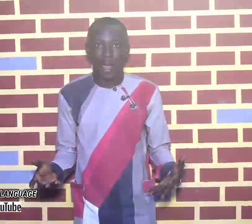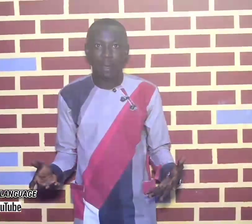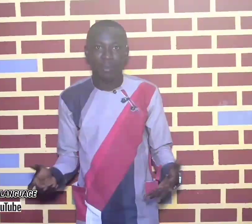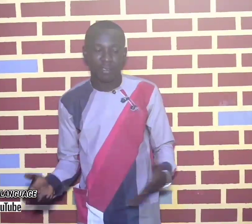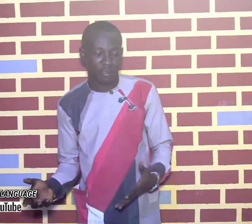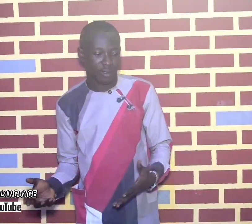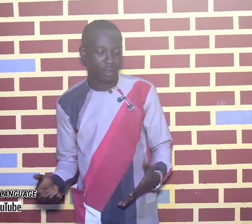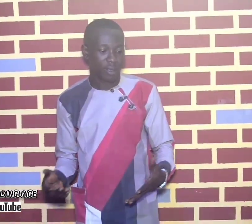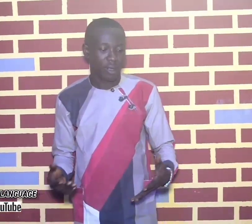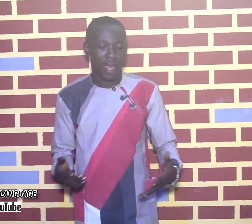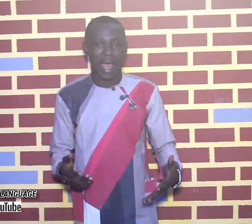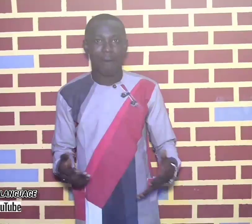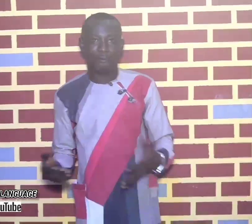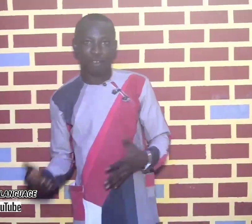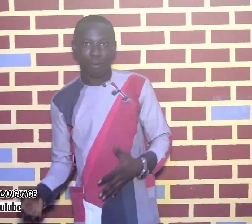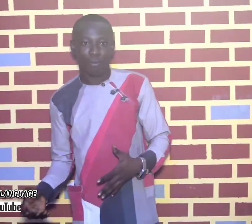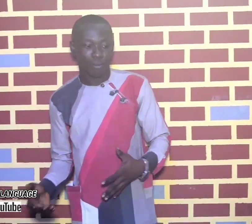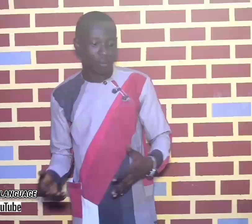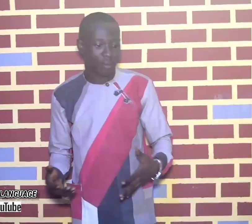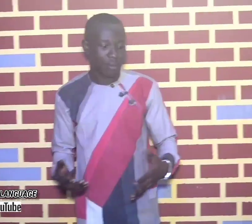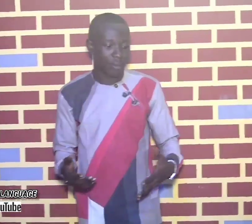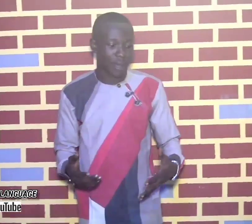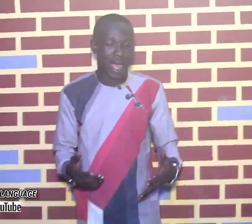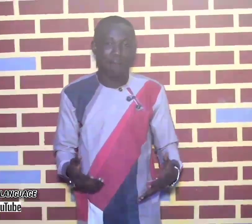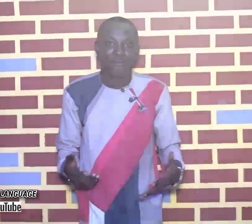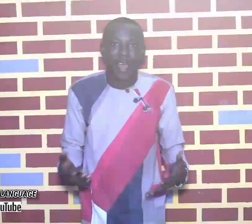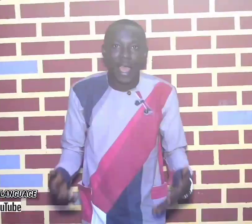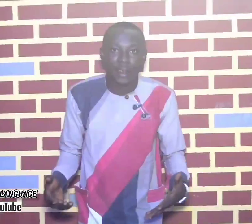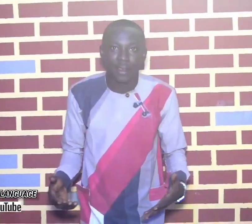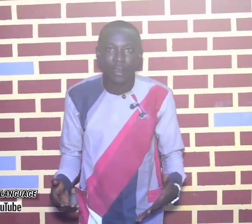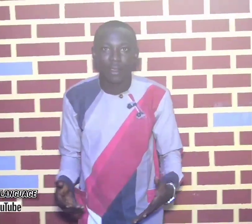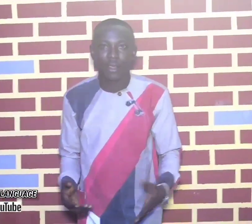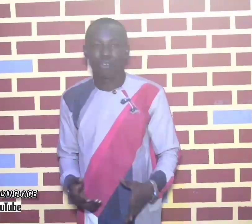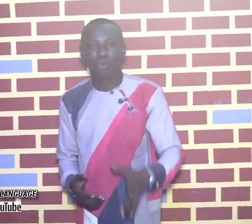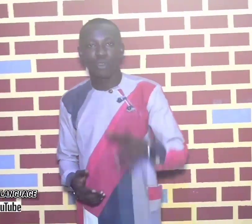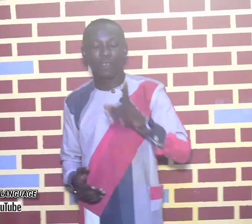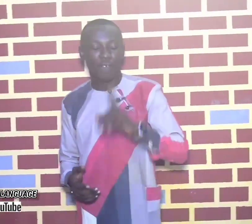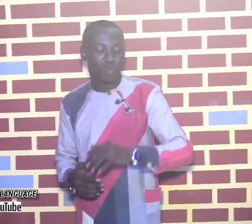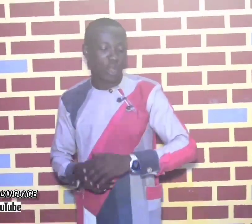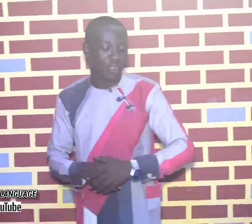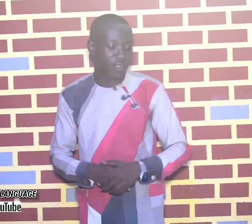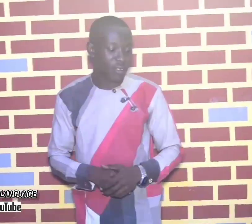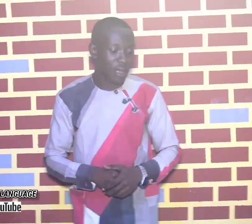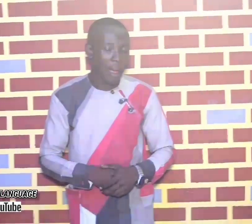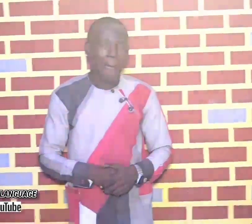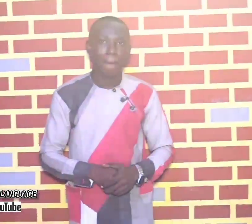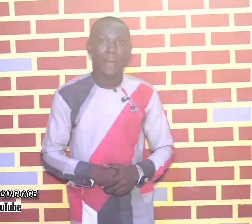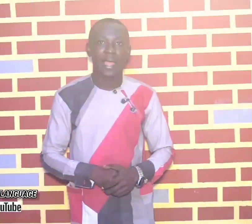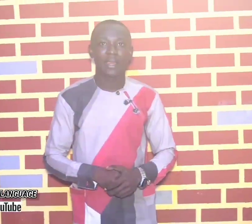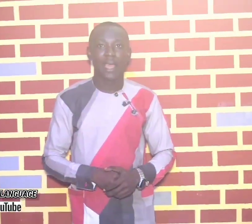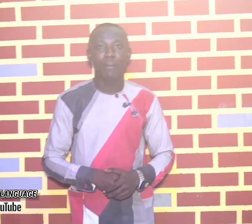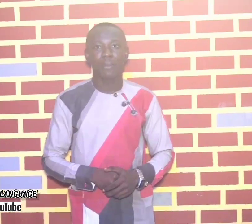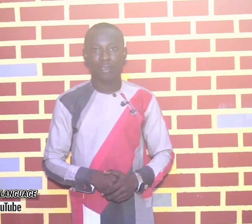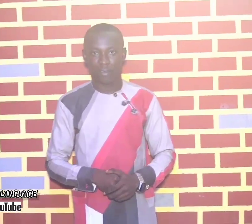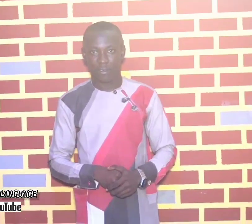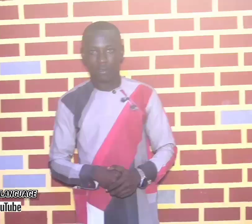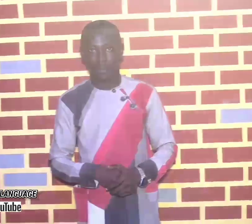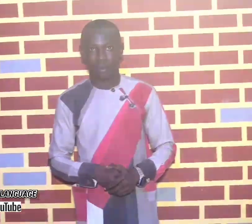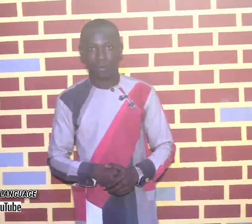name is, I'm from, I am fine. So the first one is, my name is.